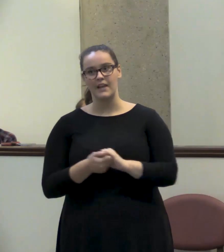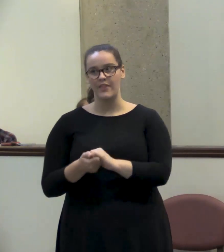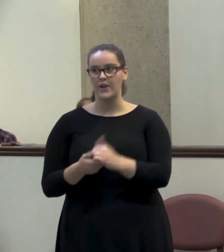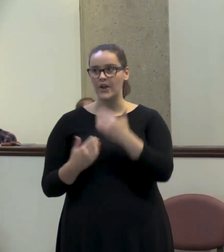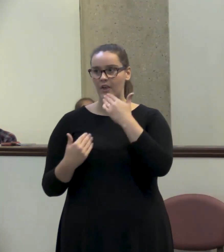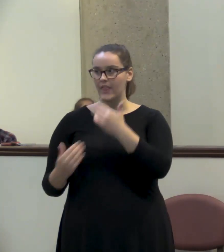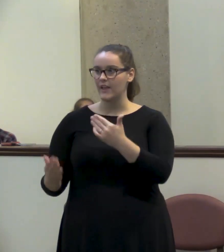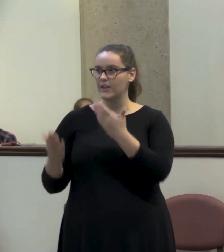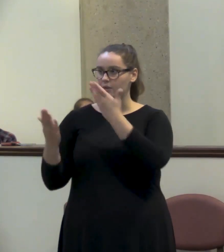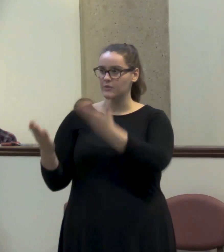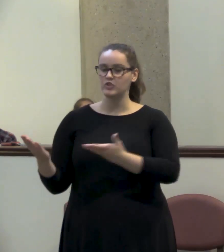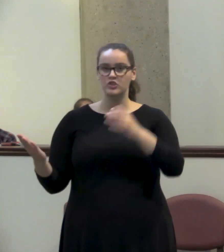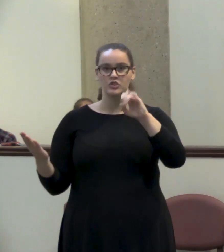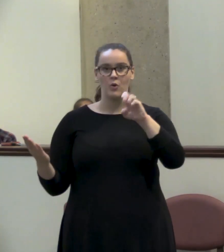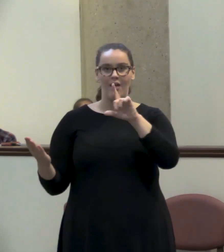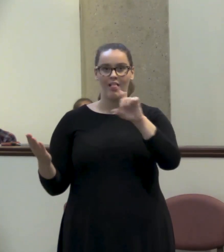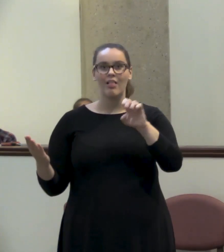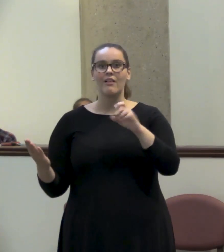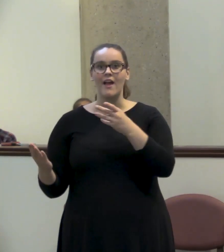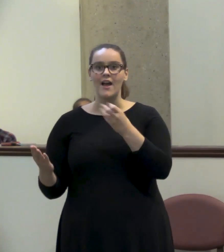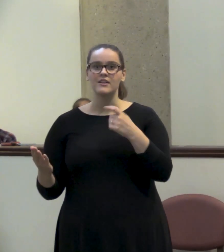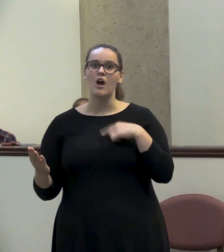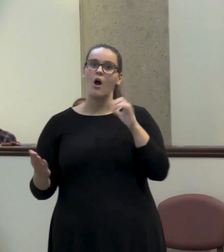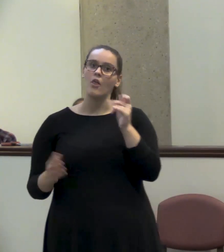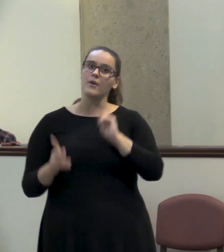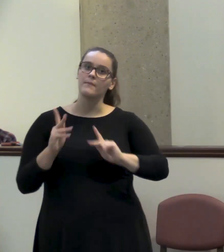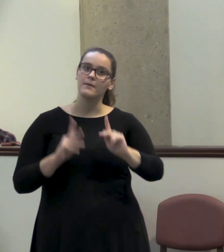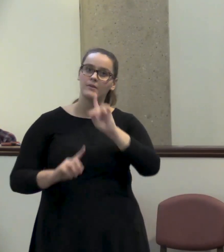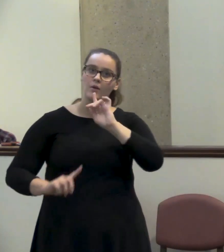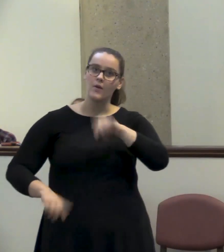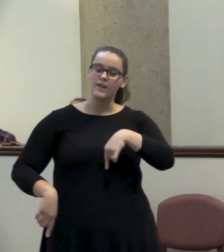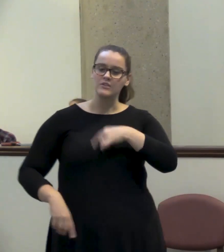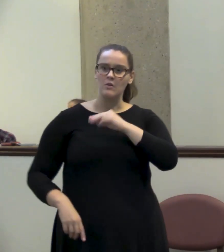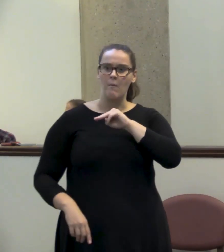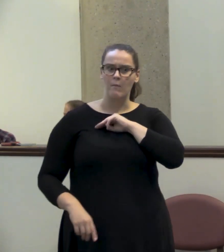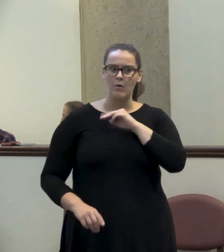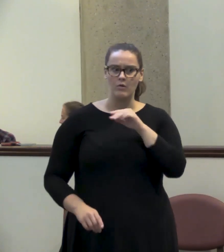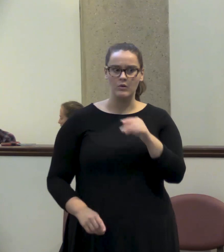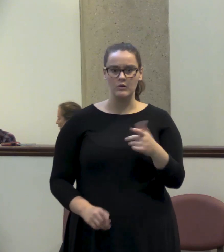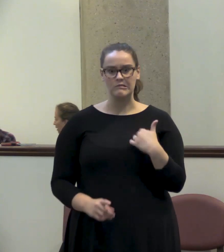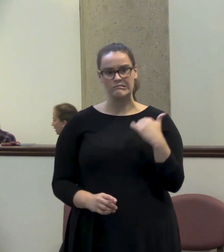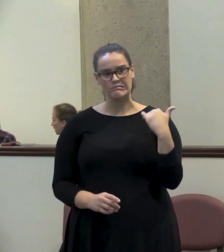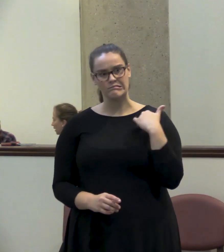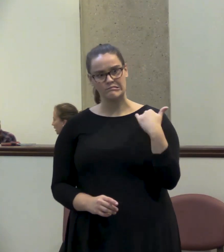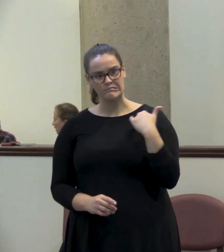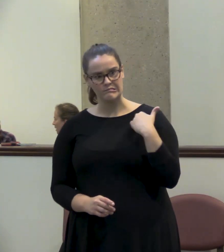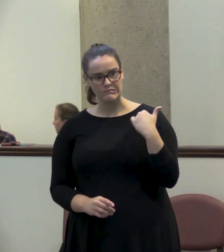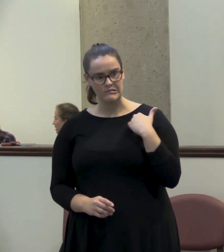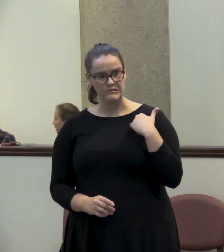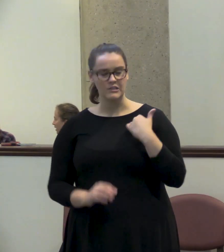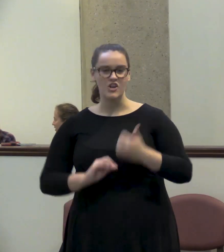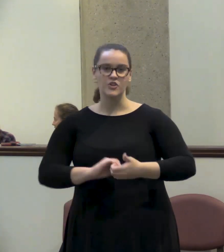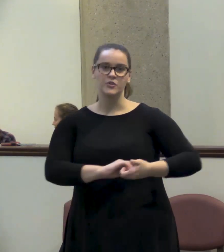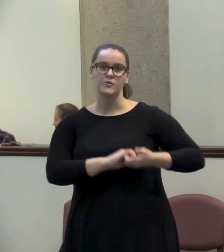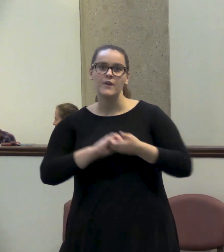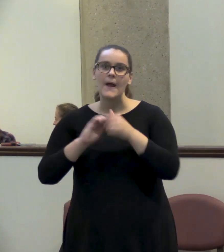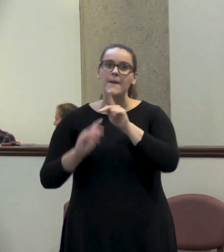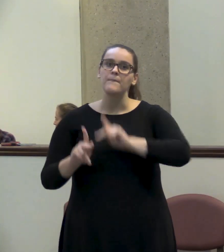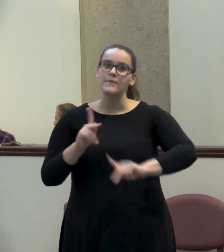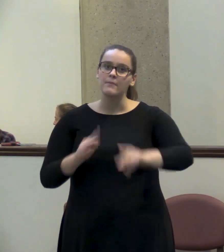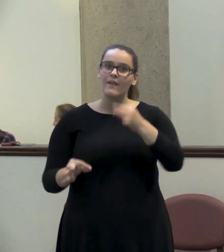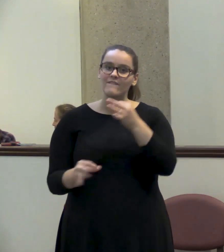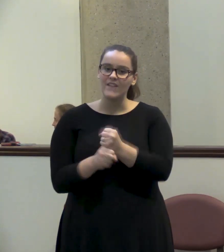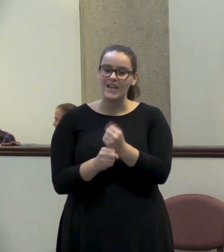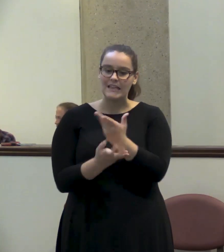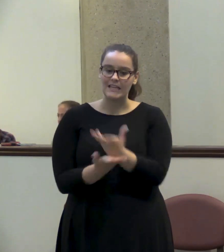Joelle, and others, to answer the moral and urgent call to unite people of faith in Montgomery